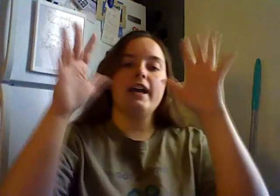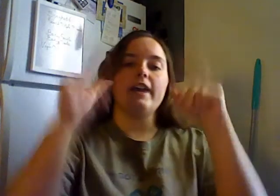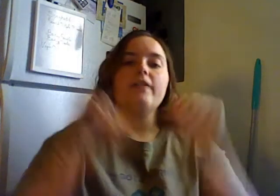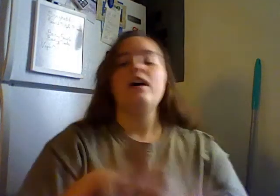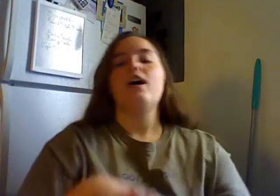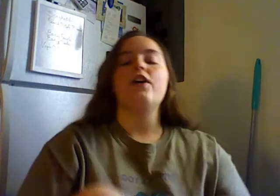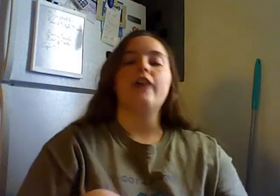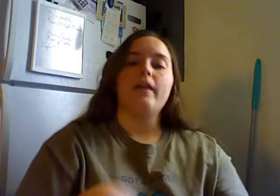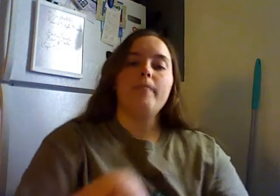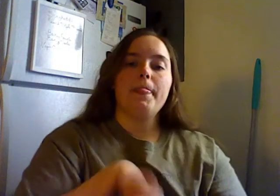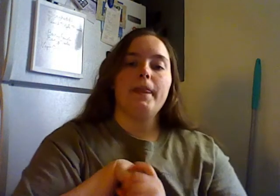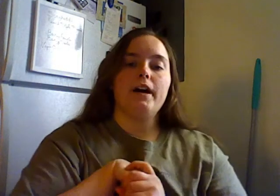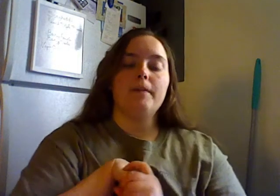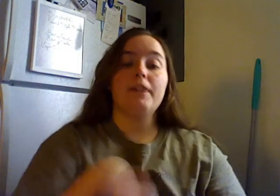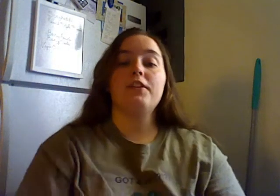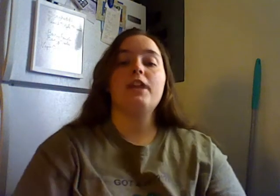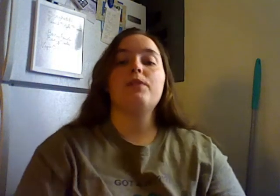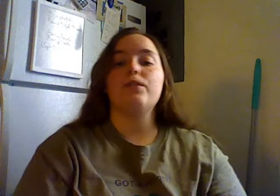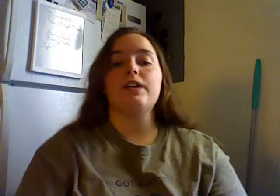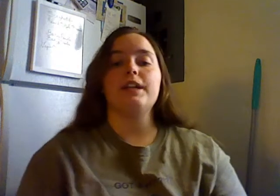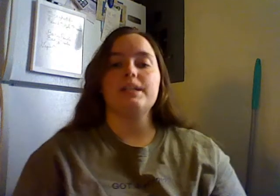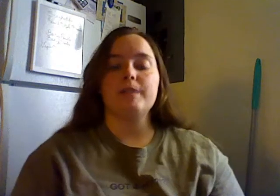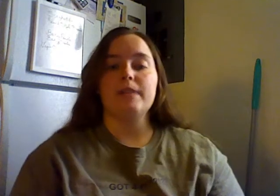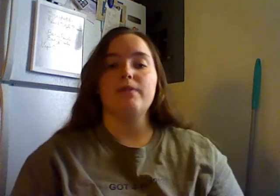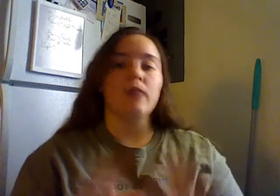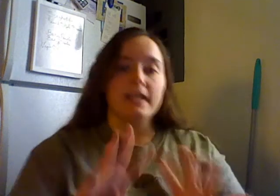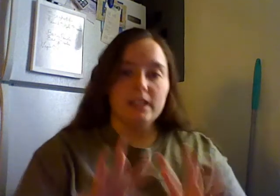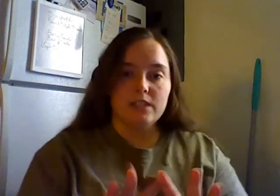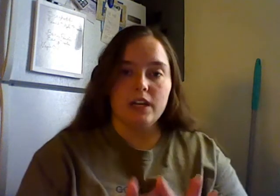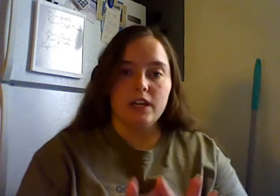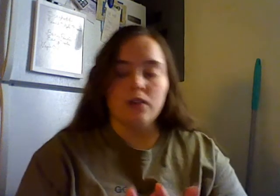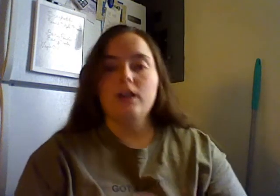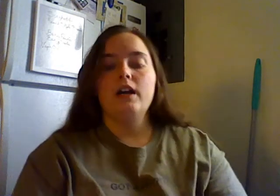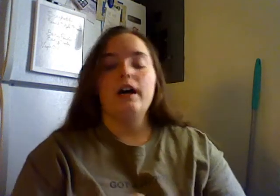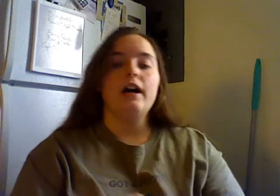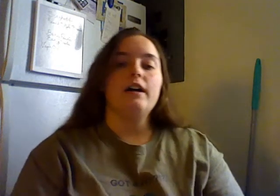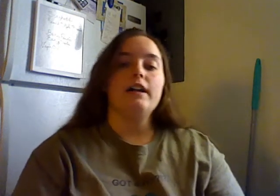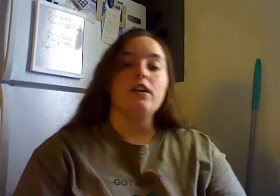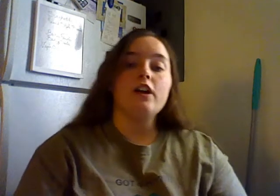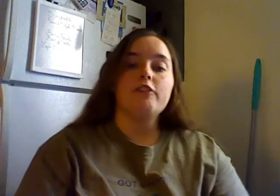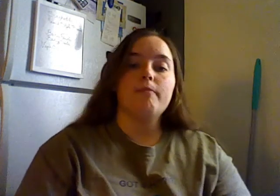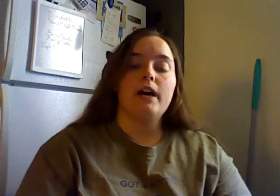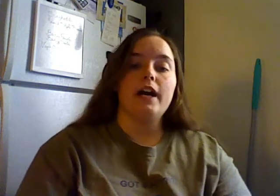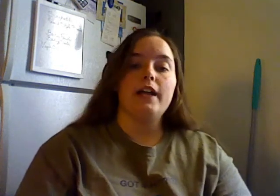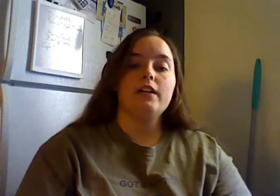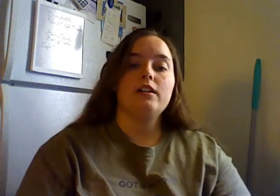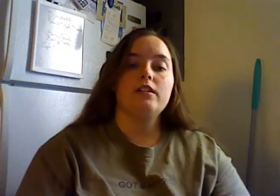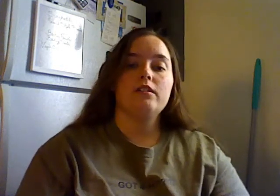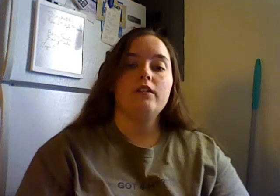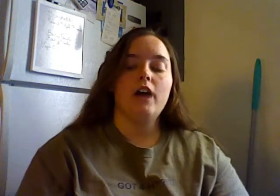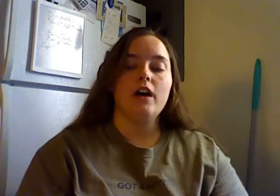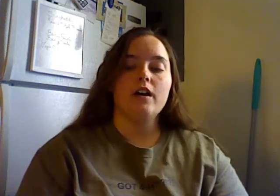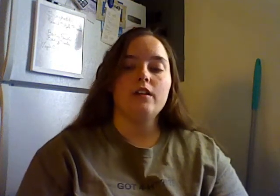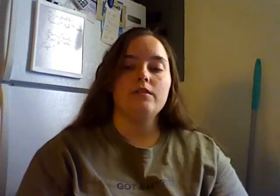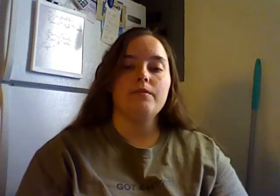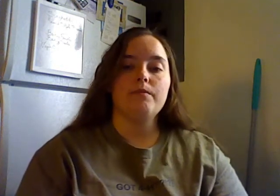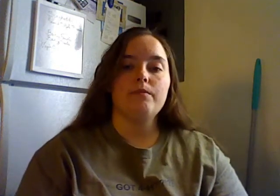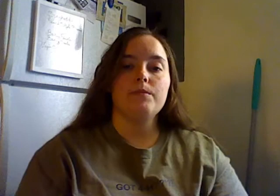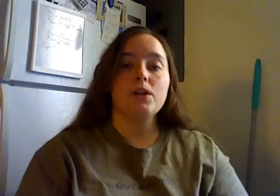Yay! Okay, another thing I want to go ahead and explain before I end this video, in a lot of my song